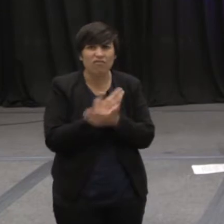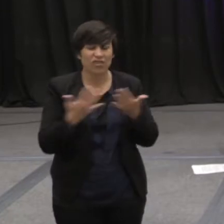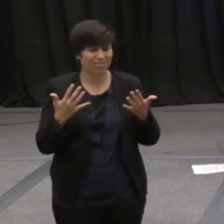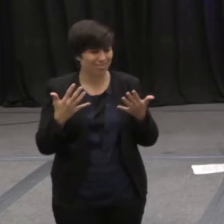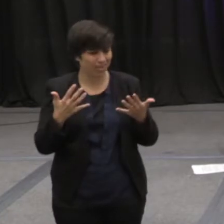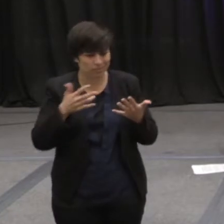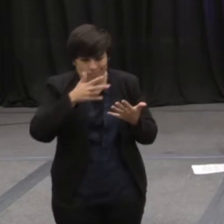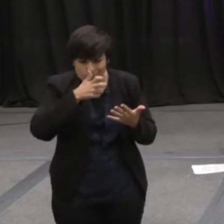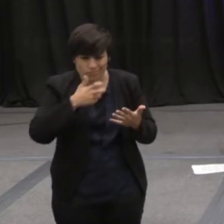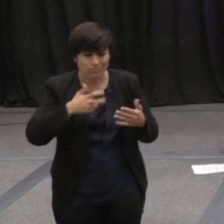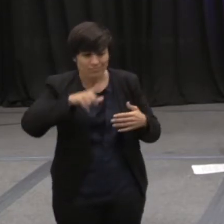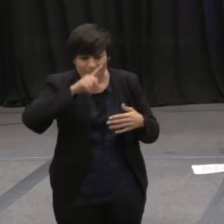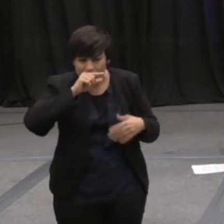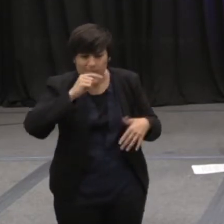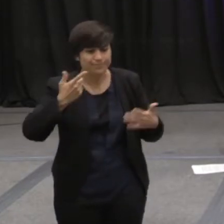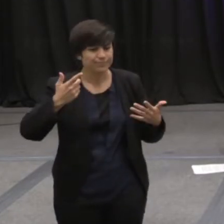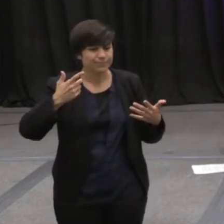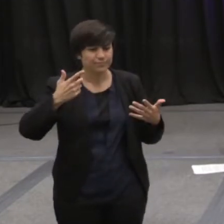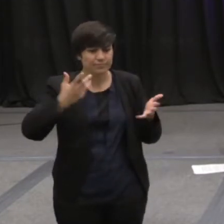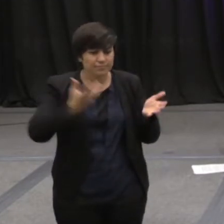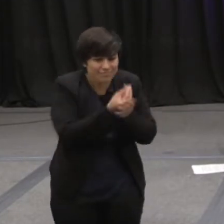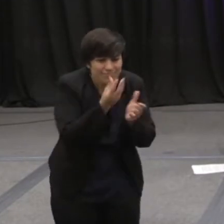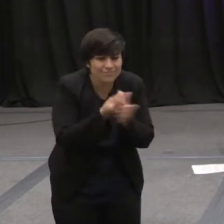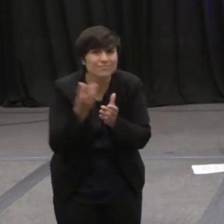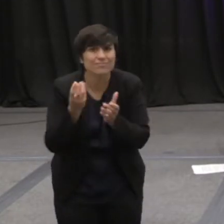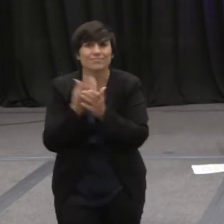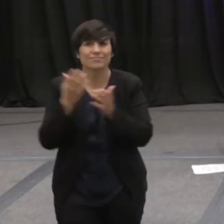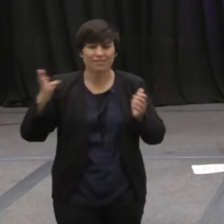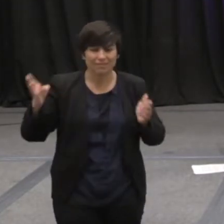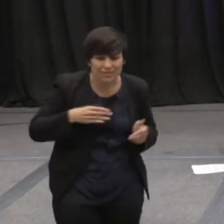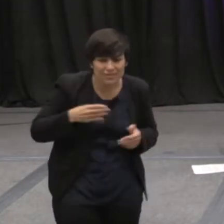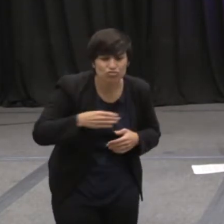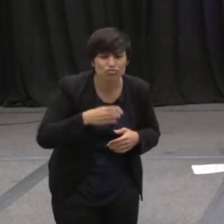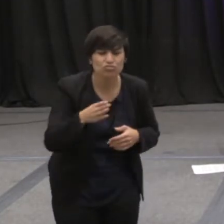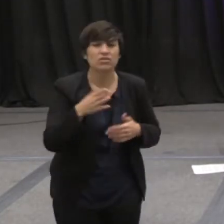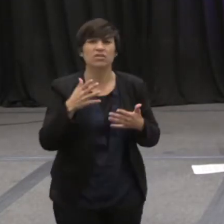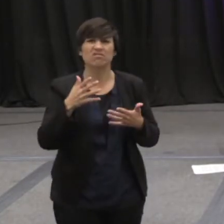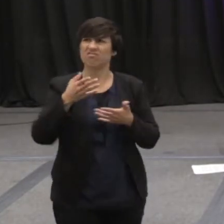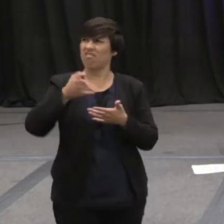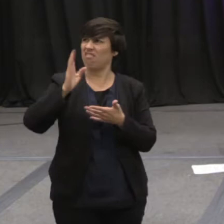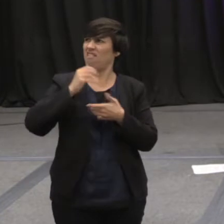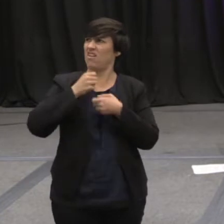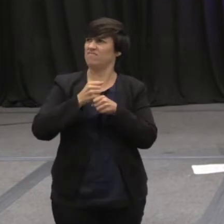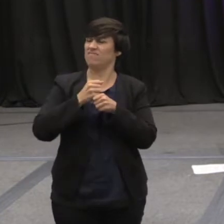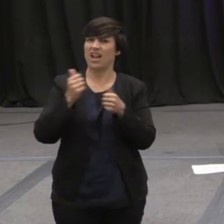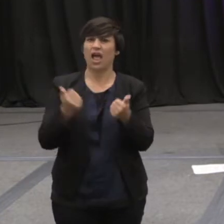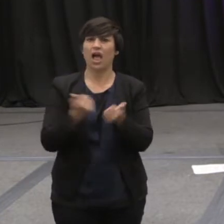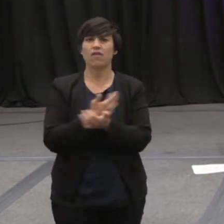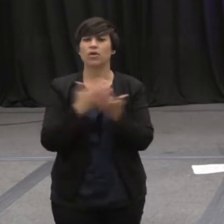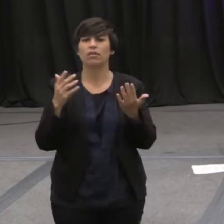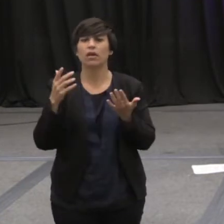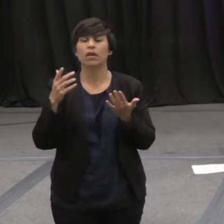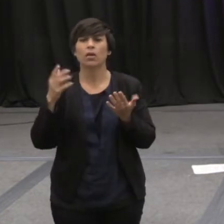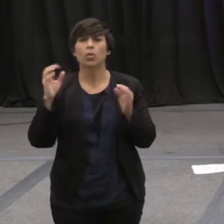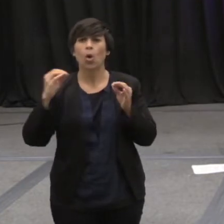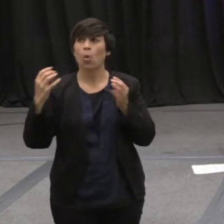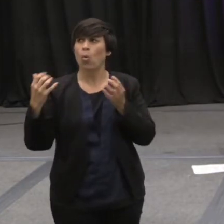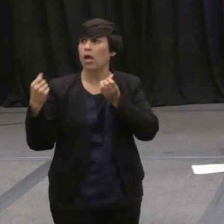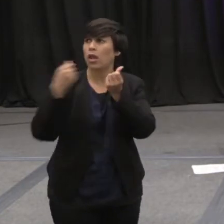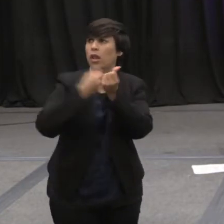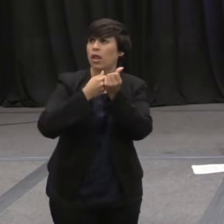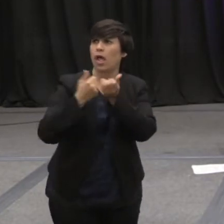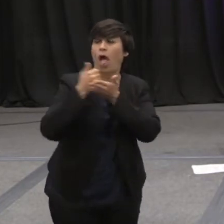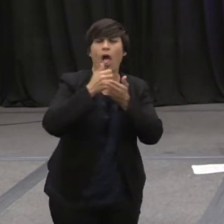of the air, the plants of the field, the fish in the waters, absolutely everything with no